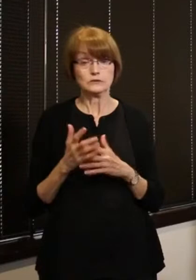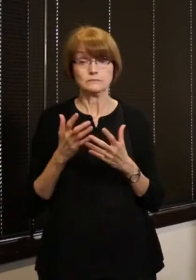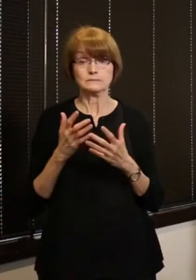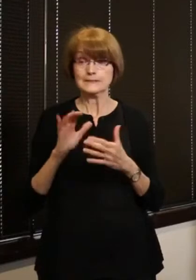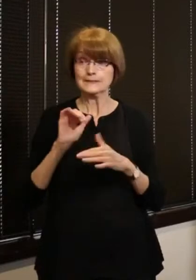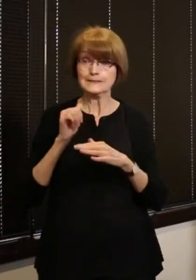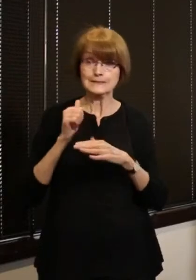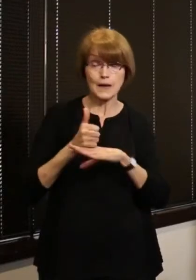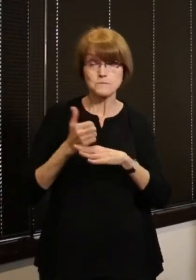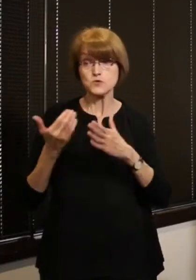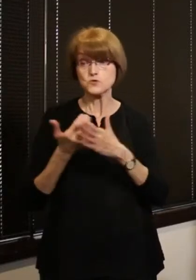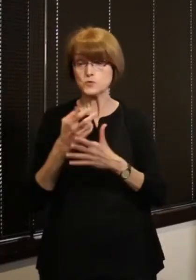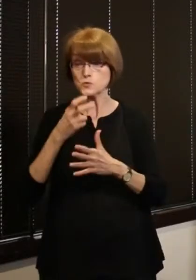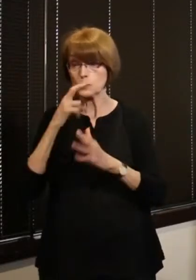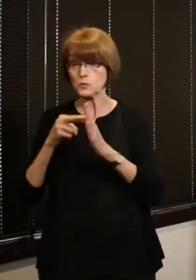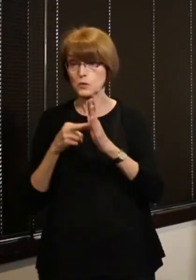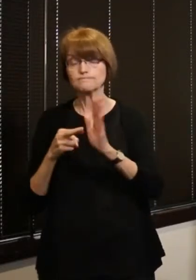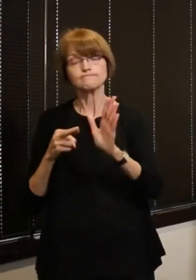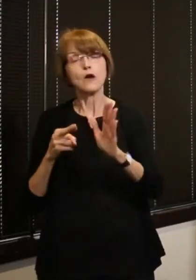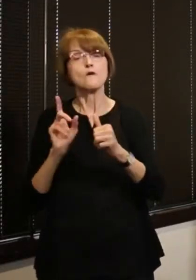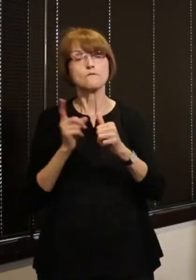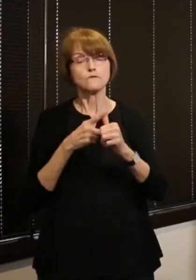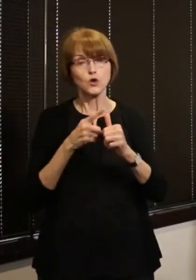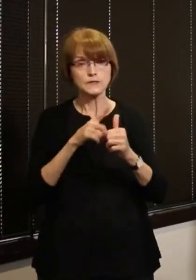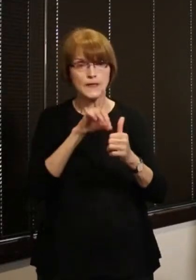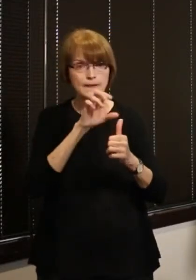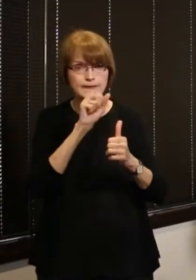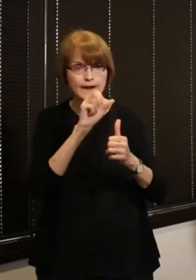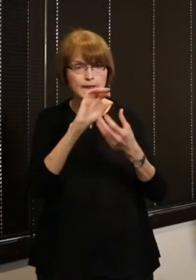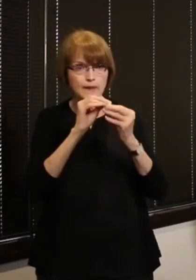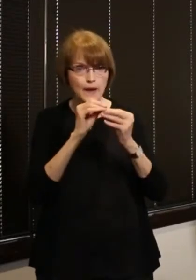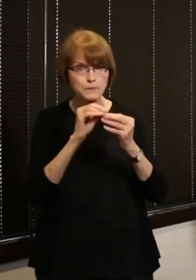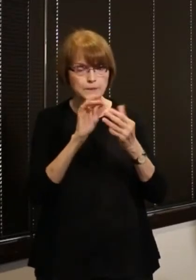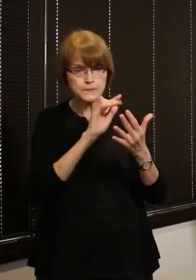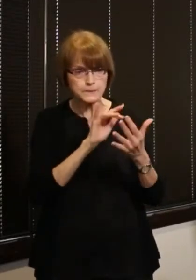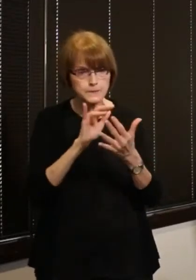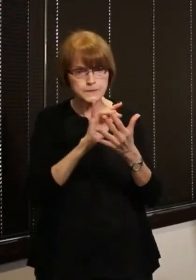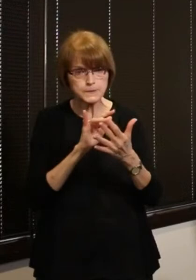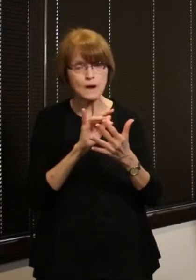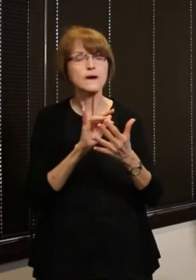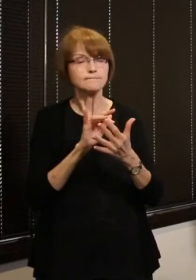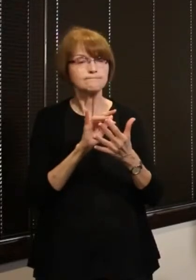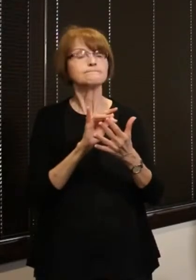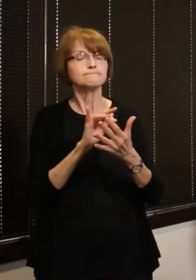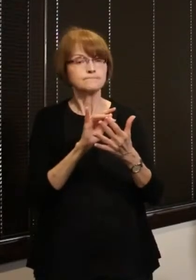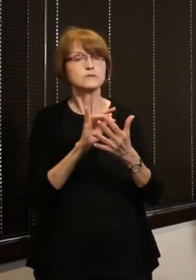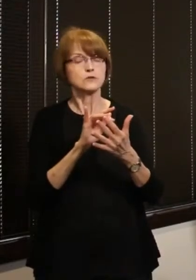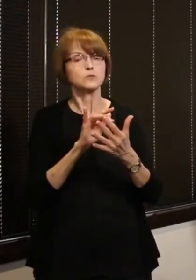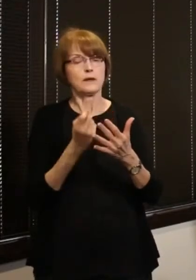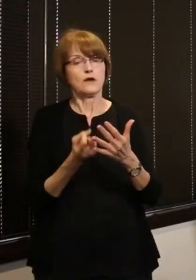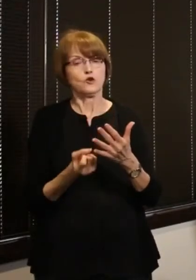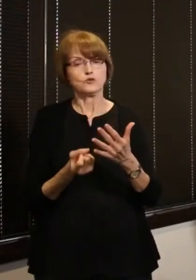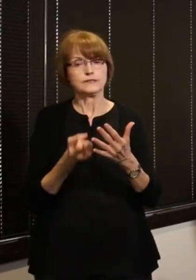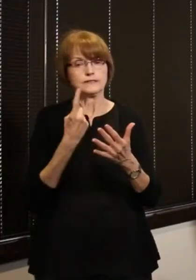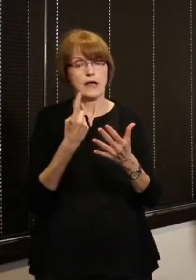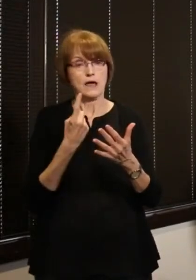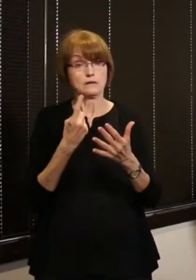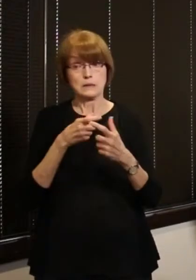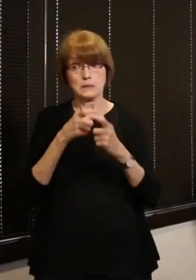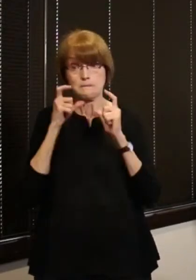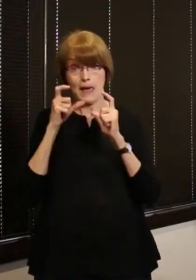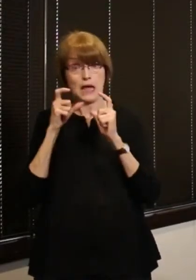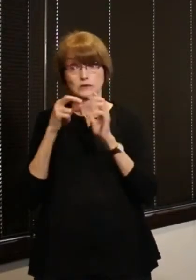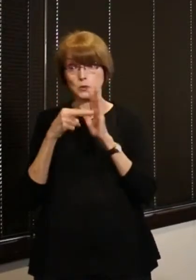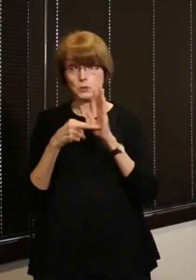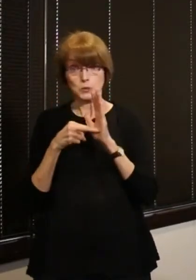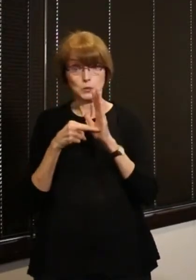to take a good look at the data to show what is the impact of the masking policy, especially in St.